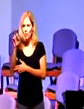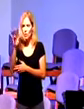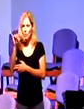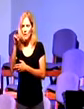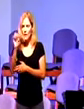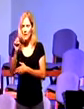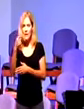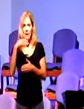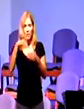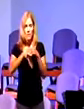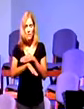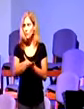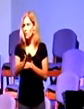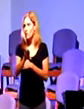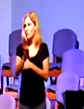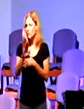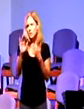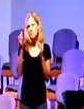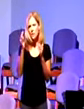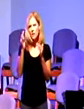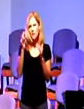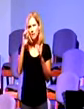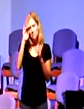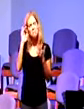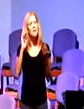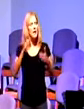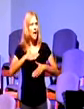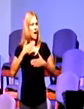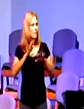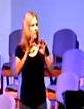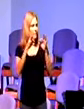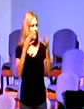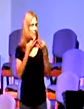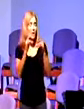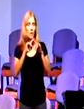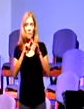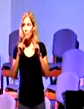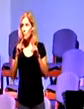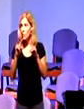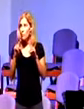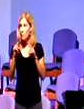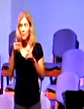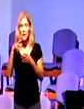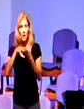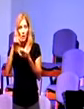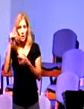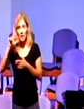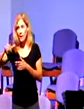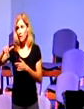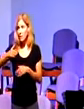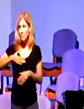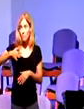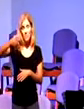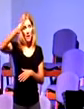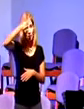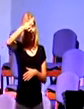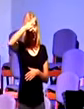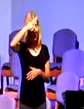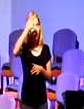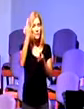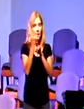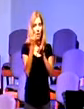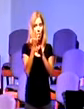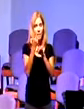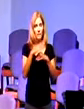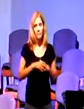And I was born to what seemed like a really happy family. But what I didn't know until later was that my father was an